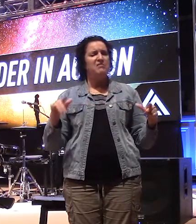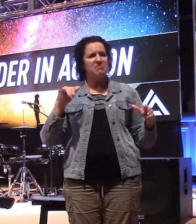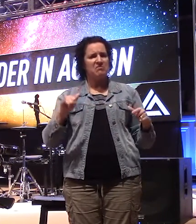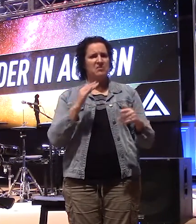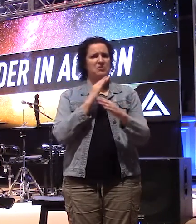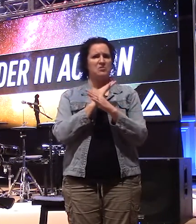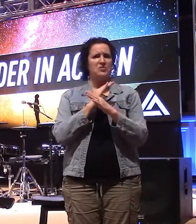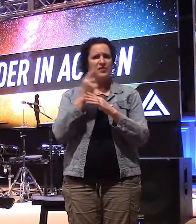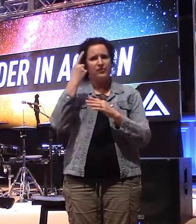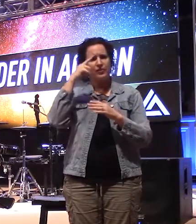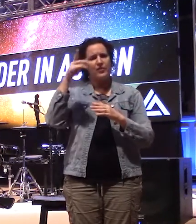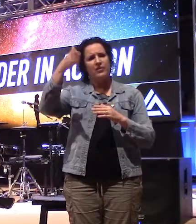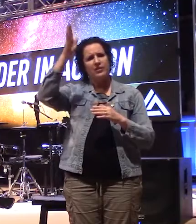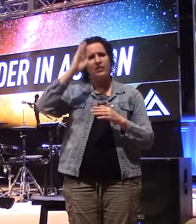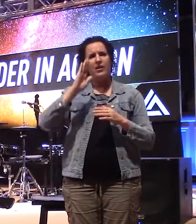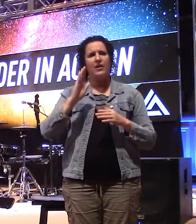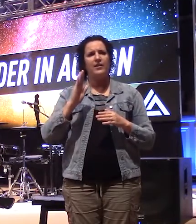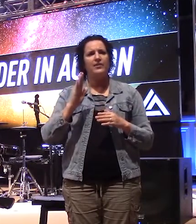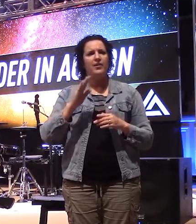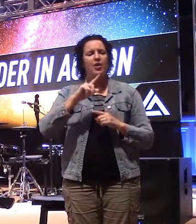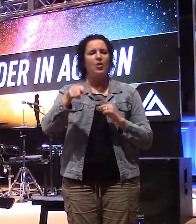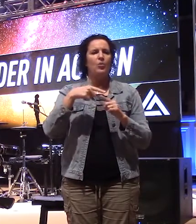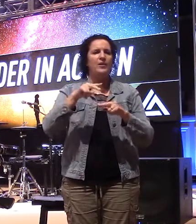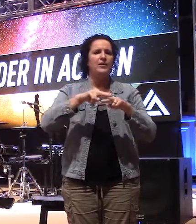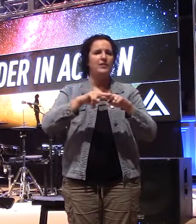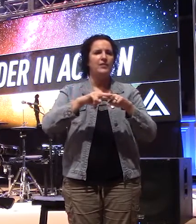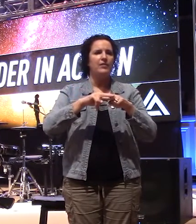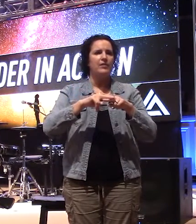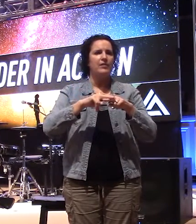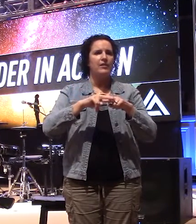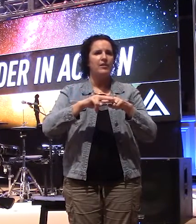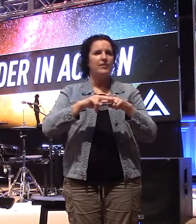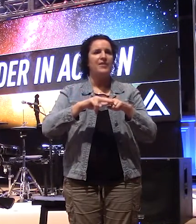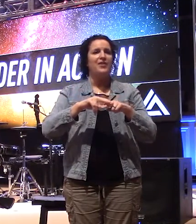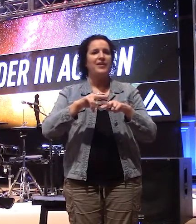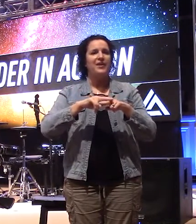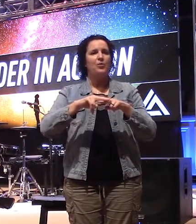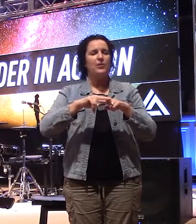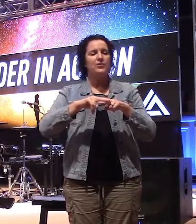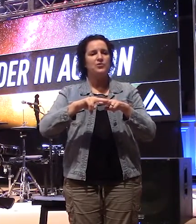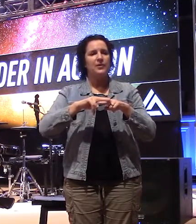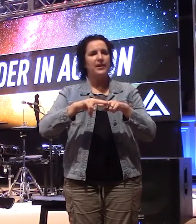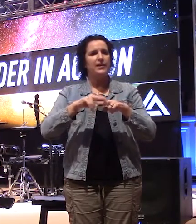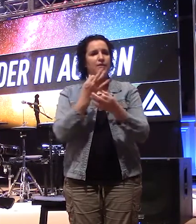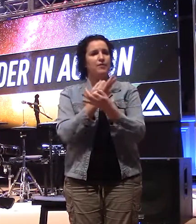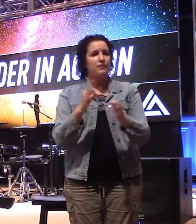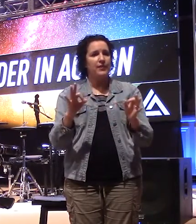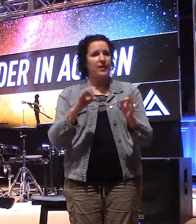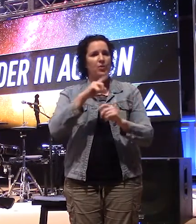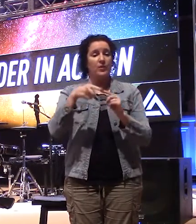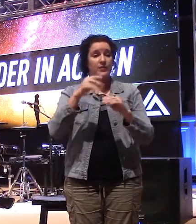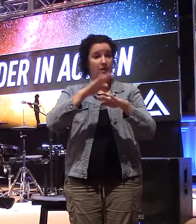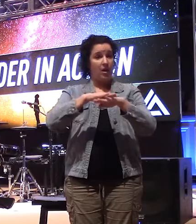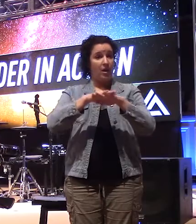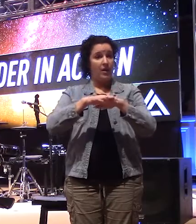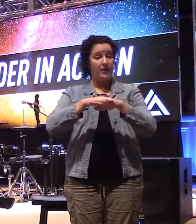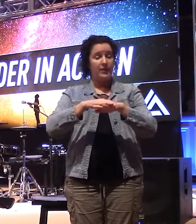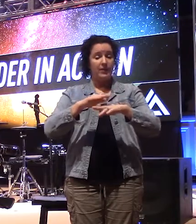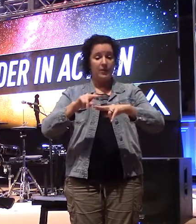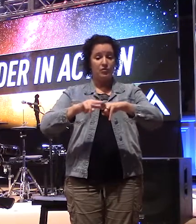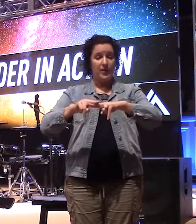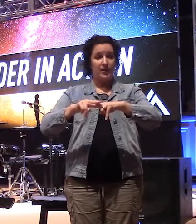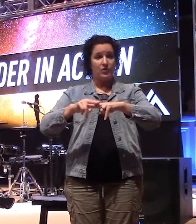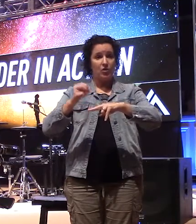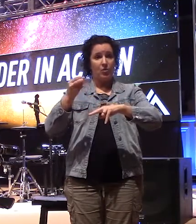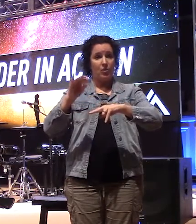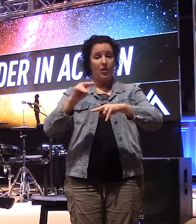G. Adams says, when is a train the most free? When it's on the tracks or off the tracks? What's the